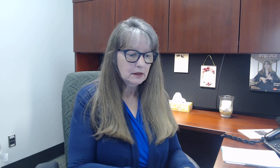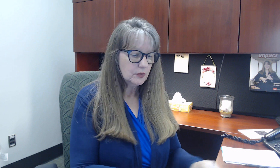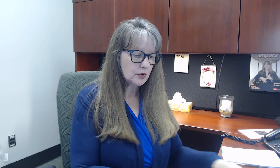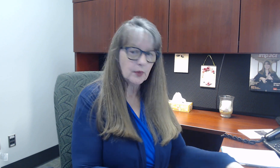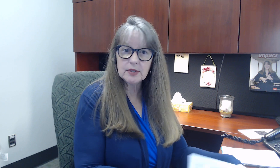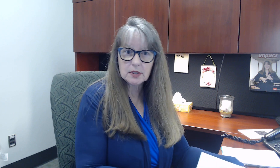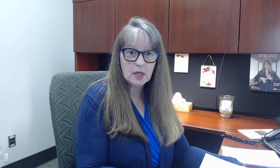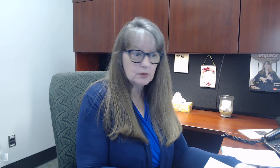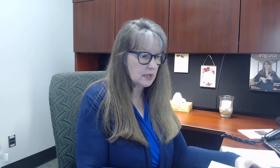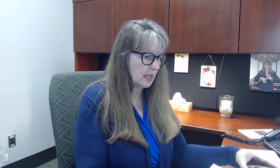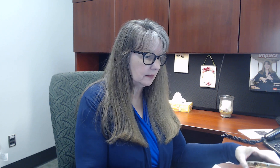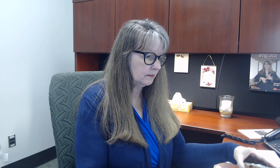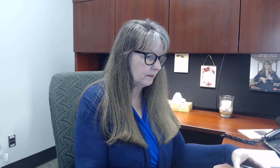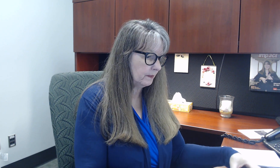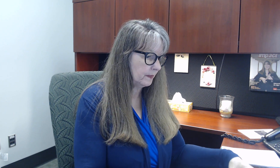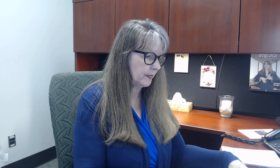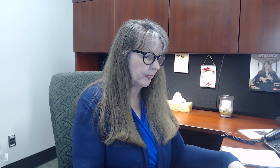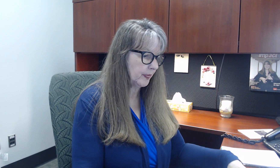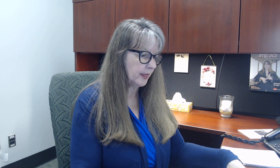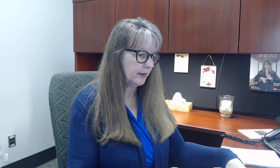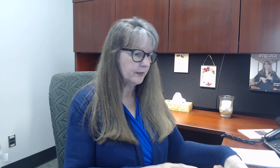So it's the same sign.